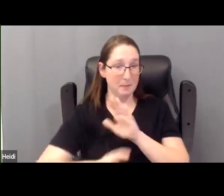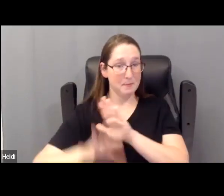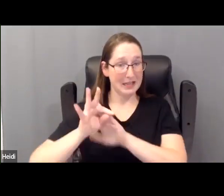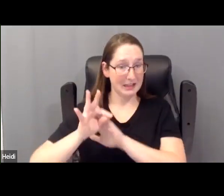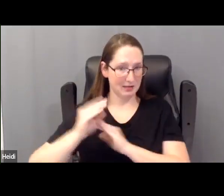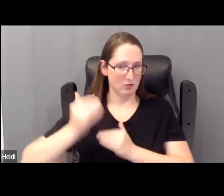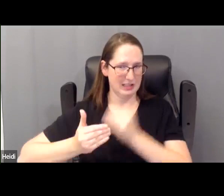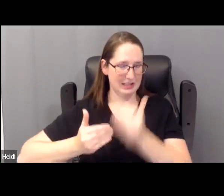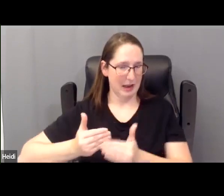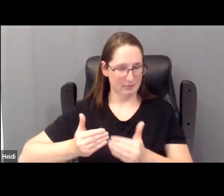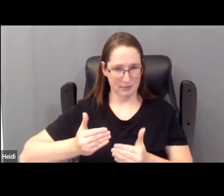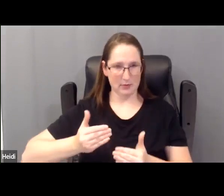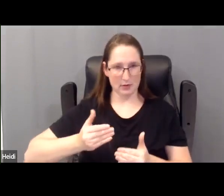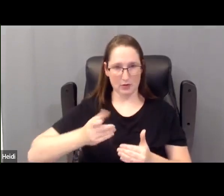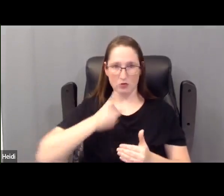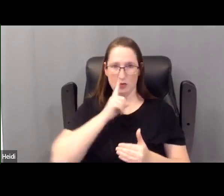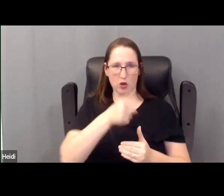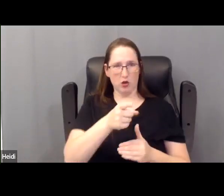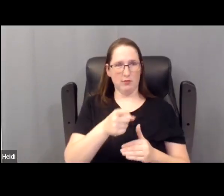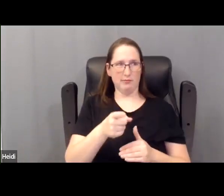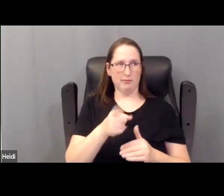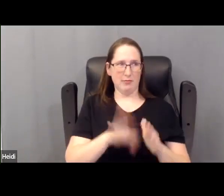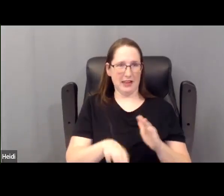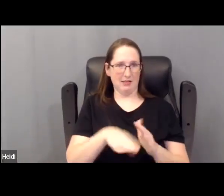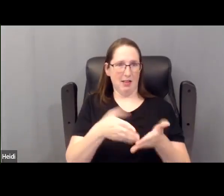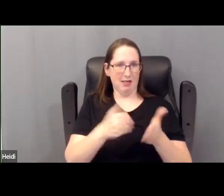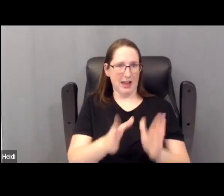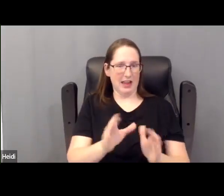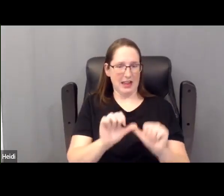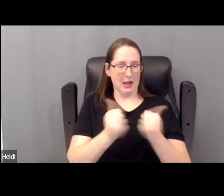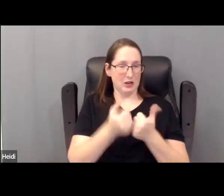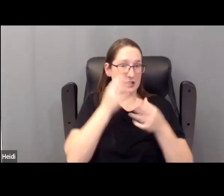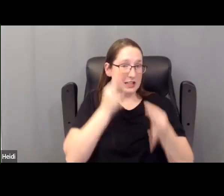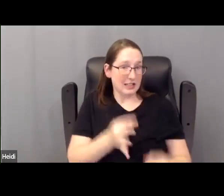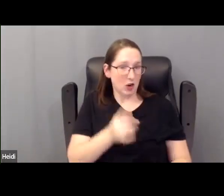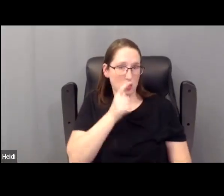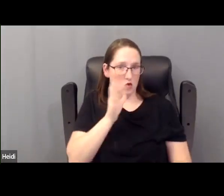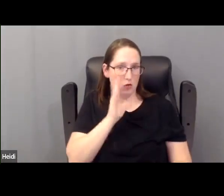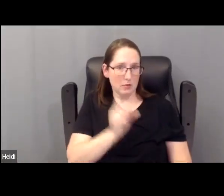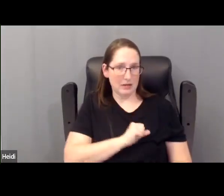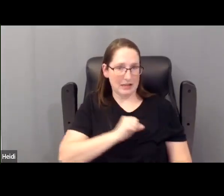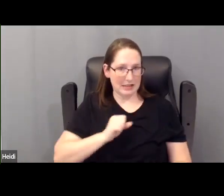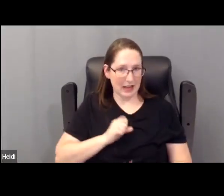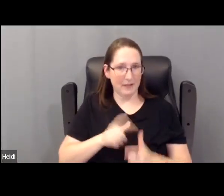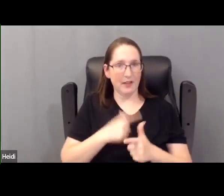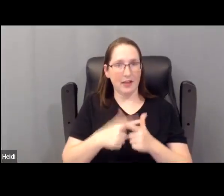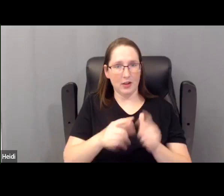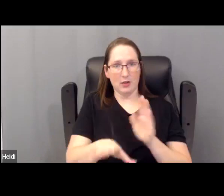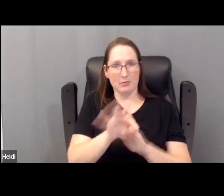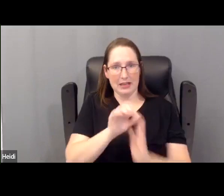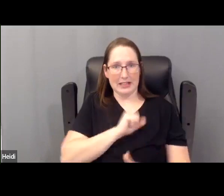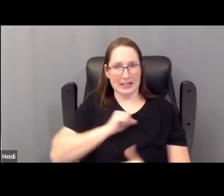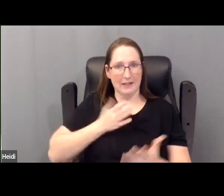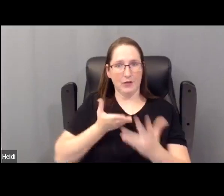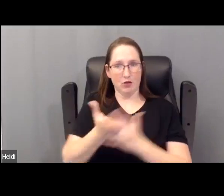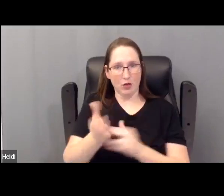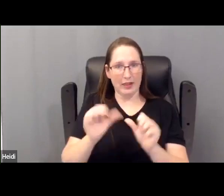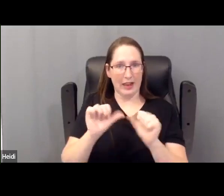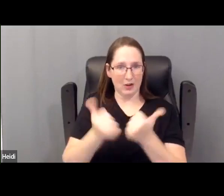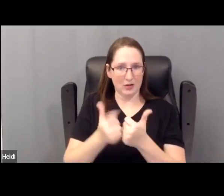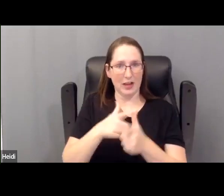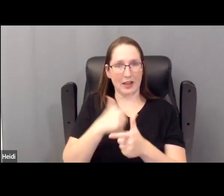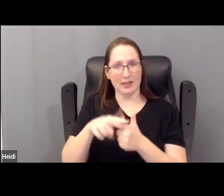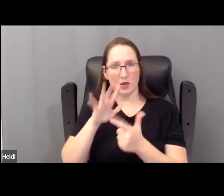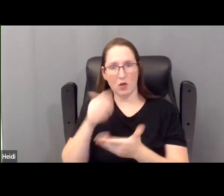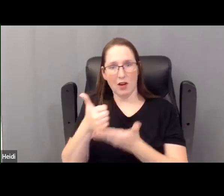So you're basically letting the agency decide who your staff are going to be, and you choose staff through the agency, and they help you